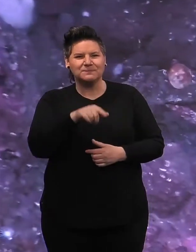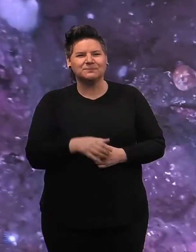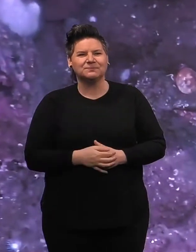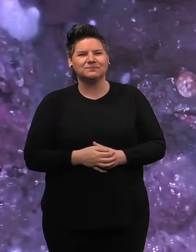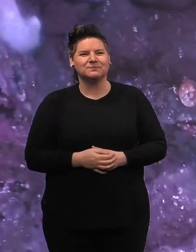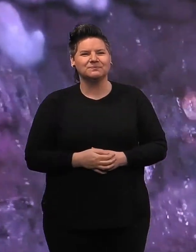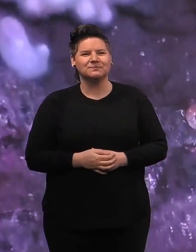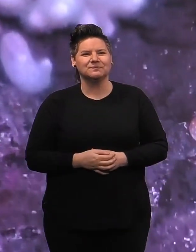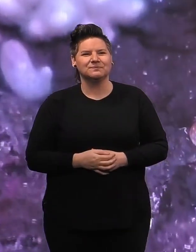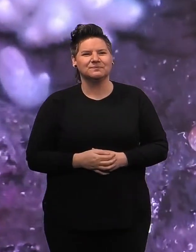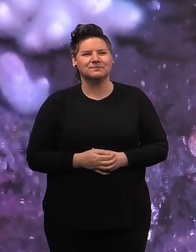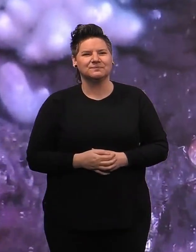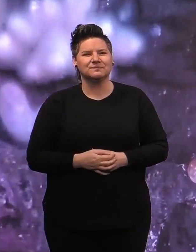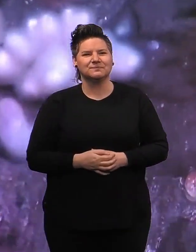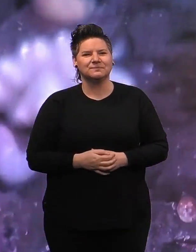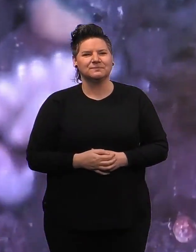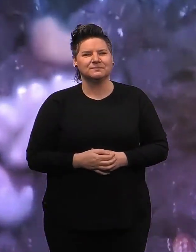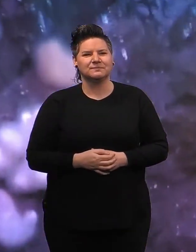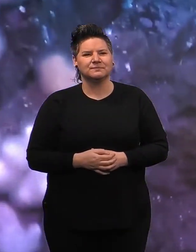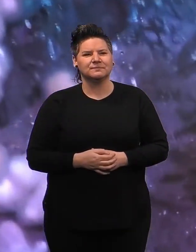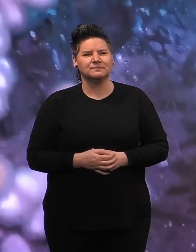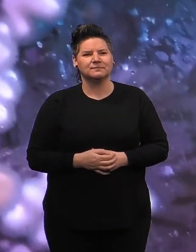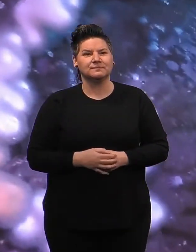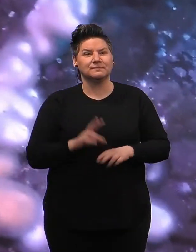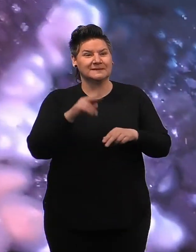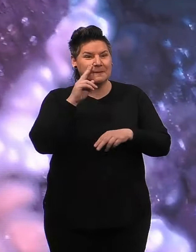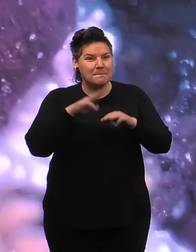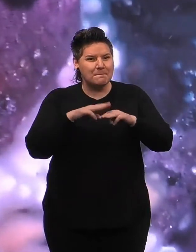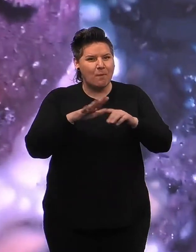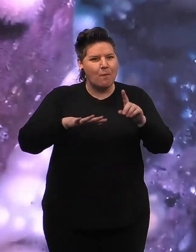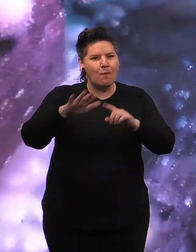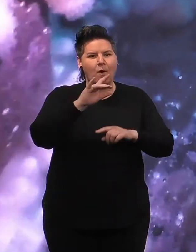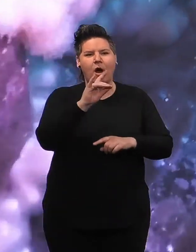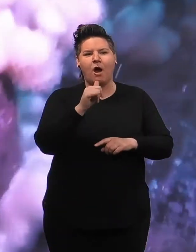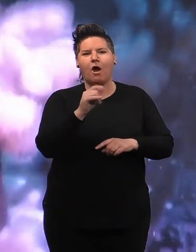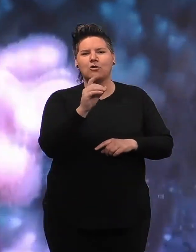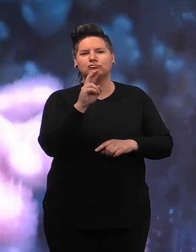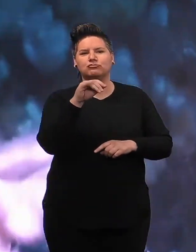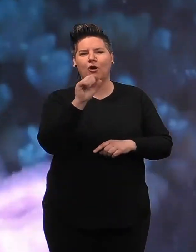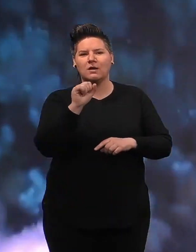And then you can see more clumps of hydroids.